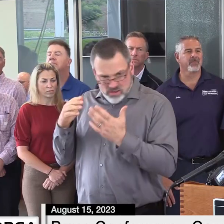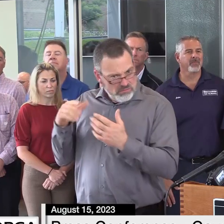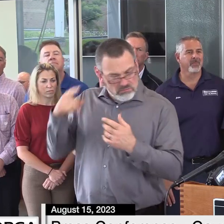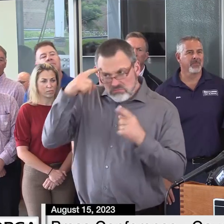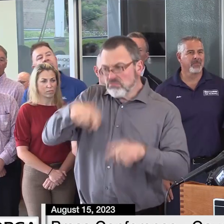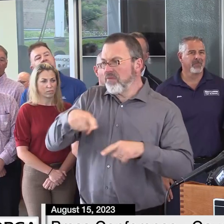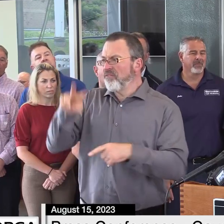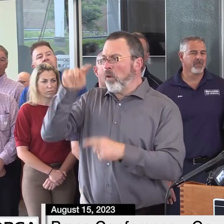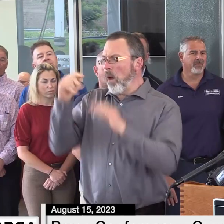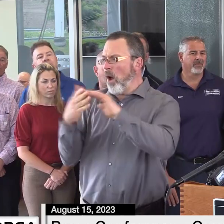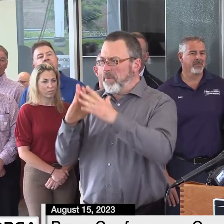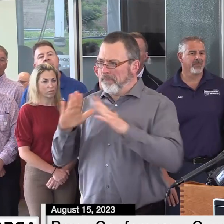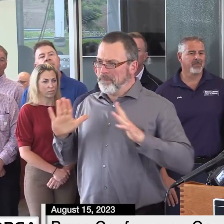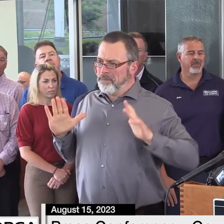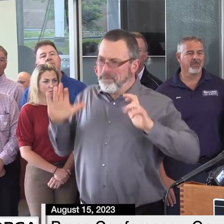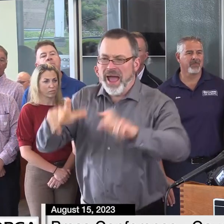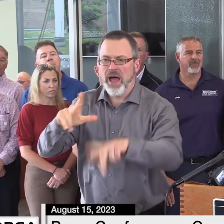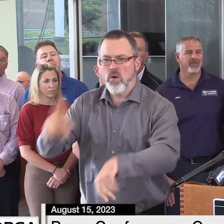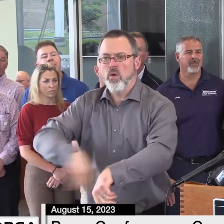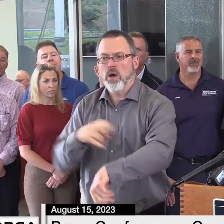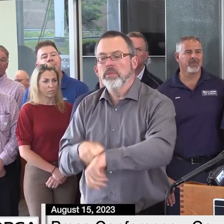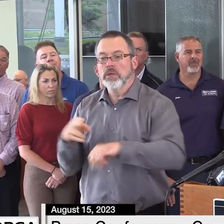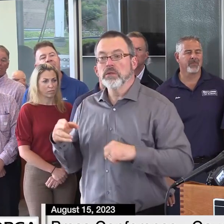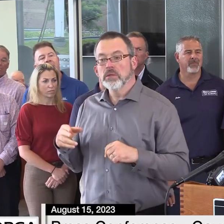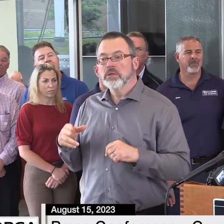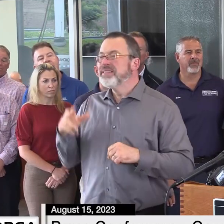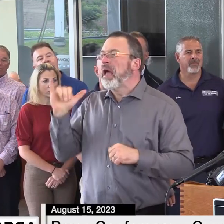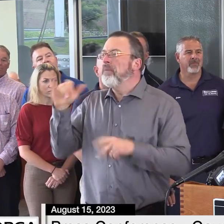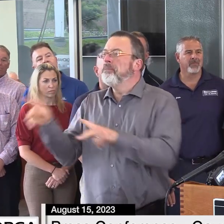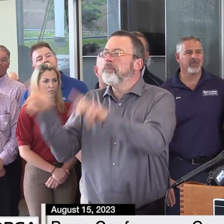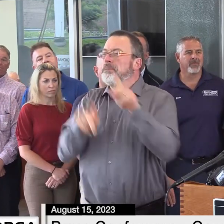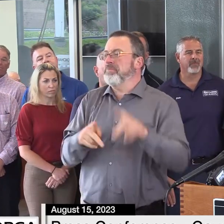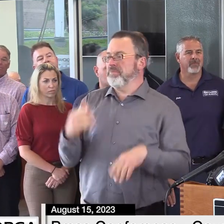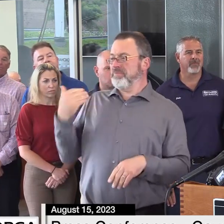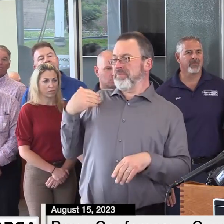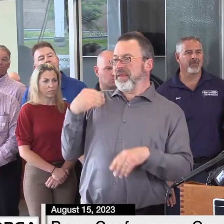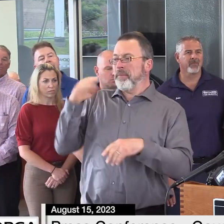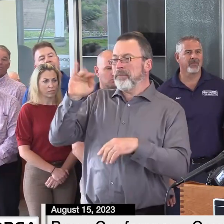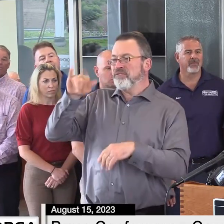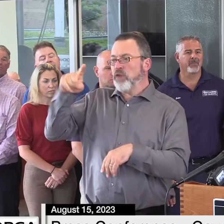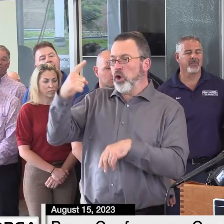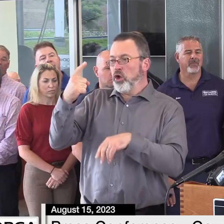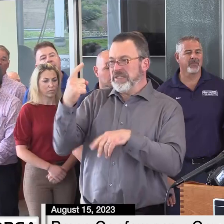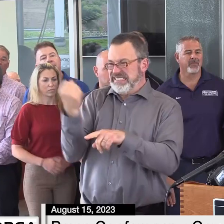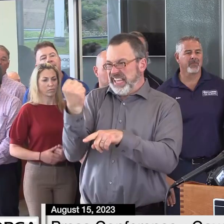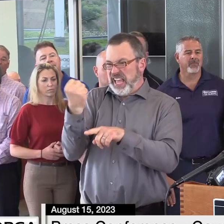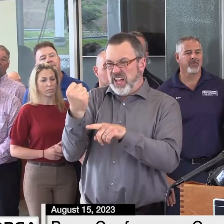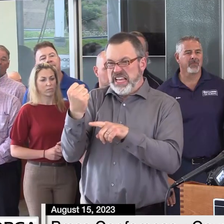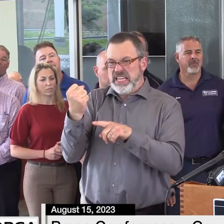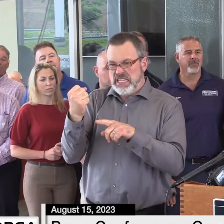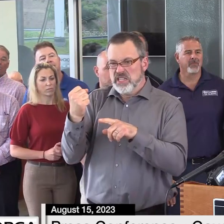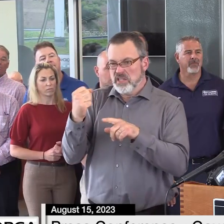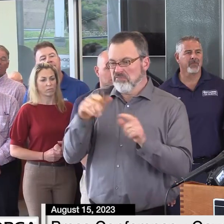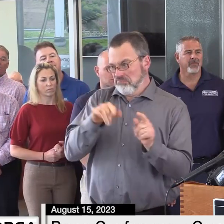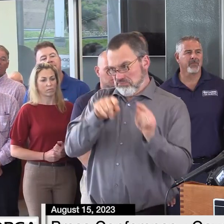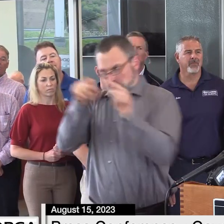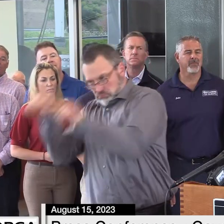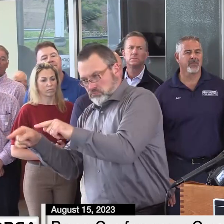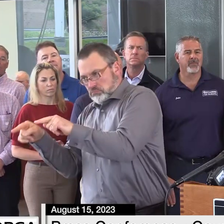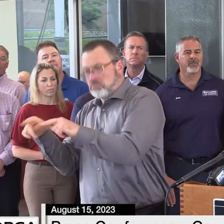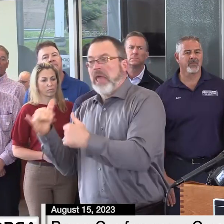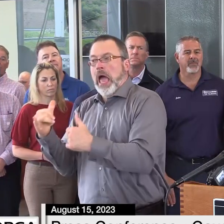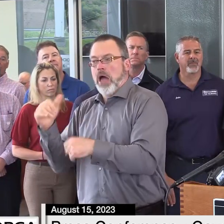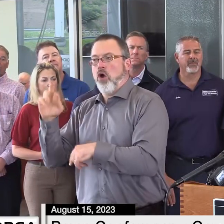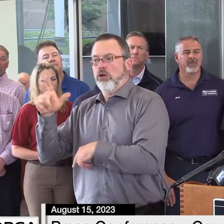to Green Up Day with Ernie and Subaru of New England have supported, which they have supported over many, many